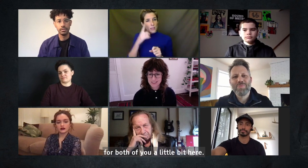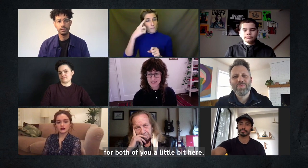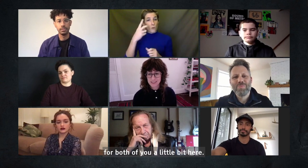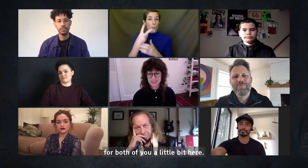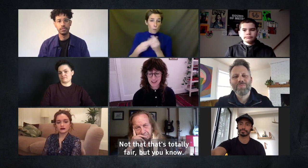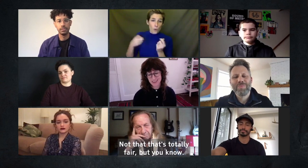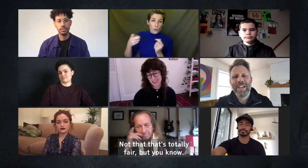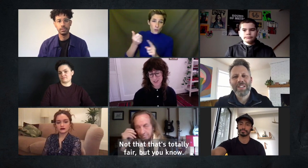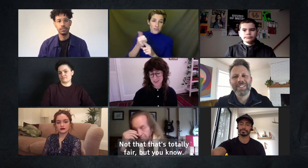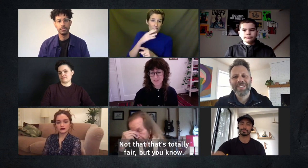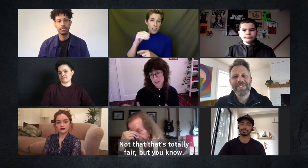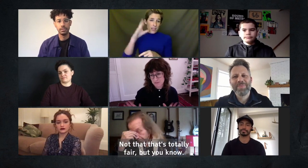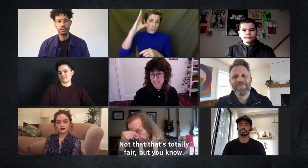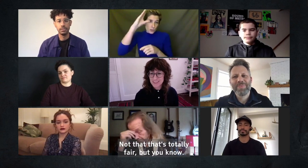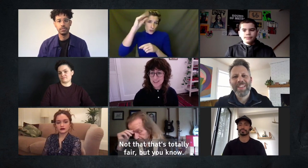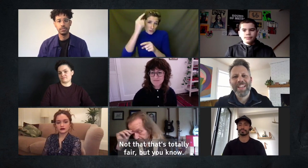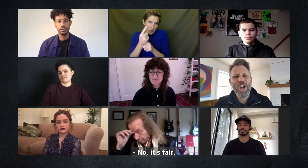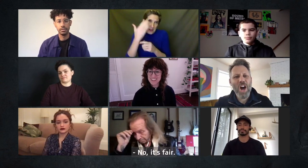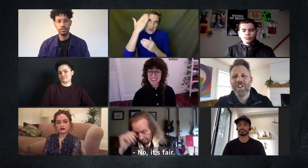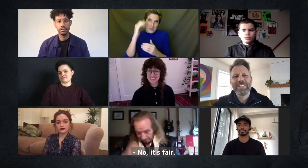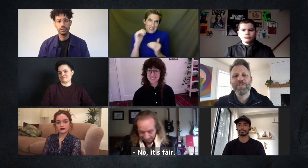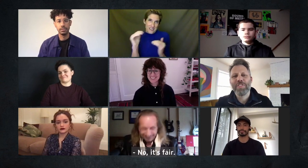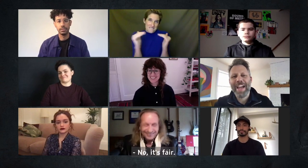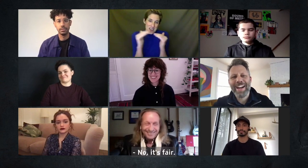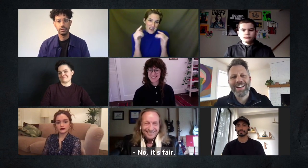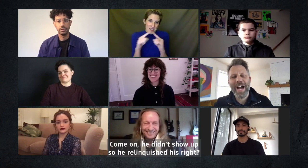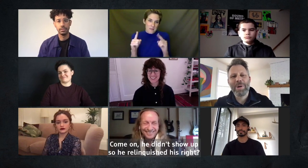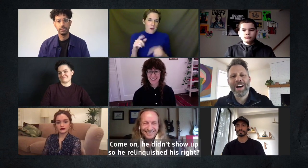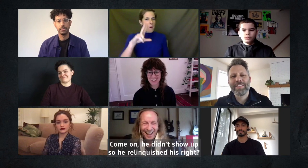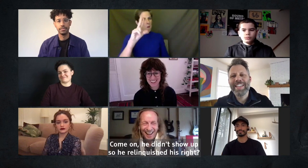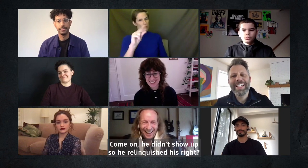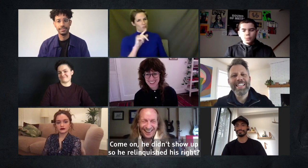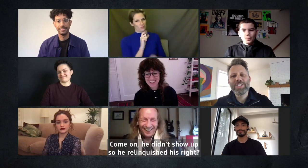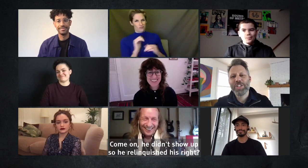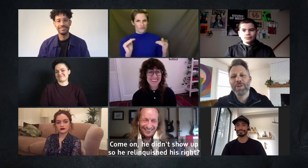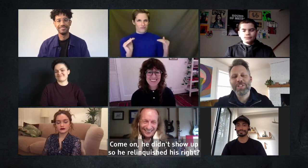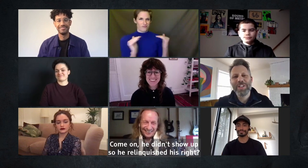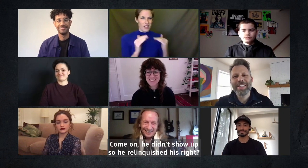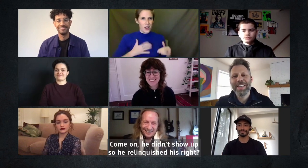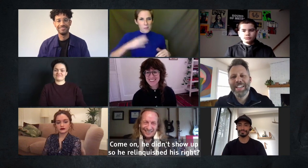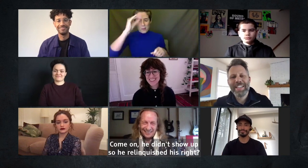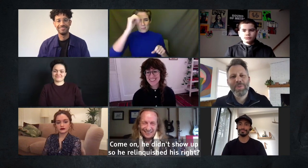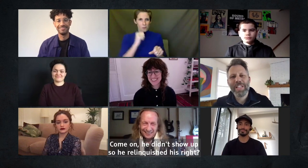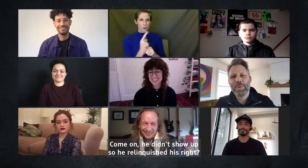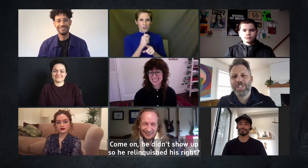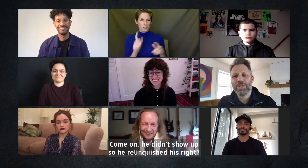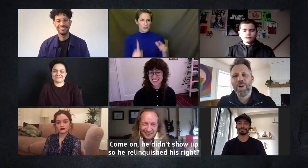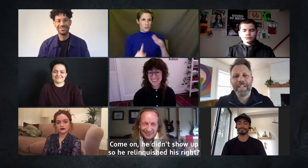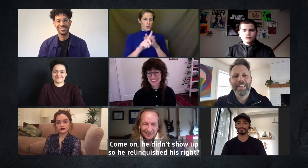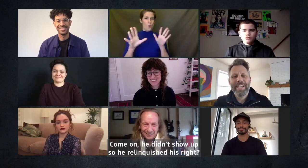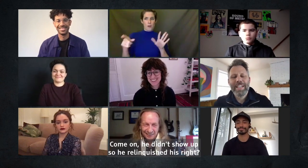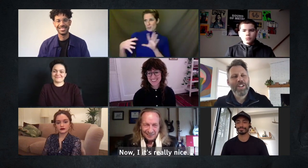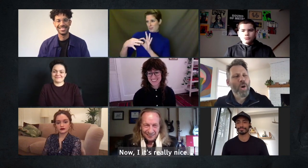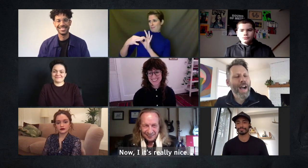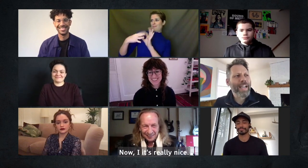here. Not that that's totally fair, but you know. No, it's fair. Come on. he didn't show, so he relinquished his